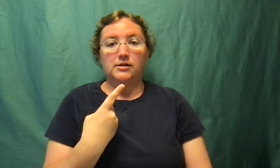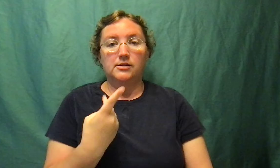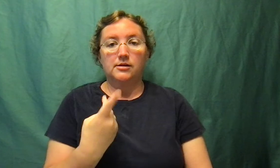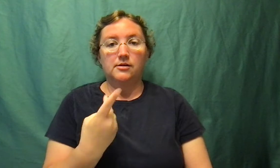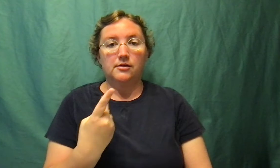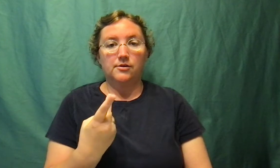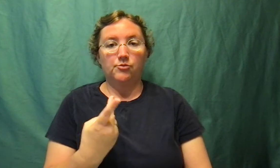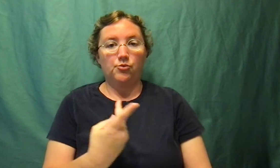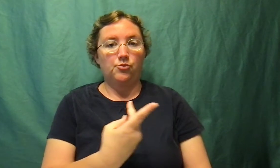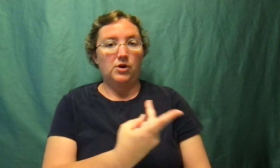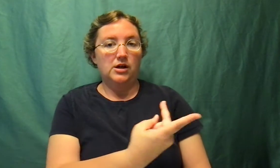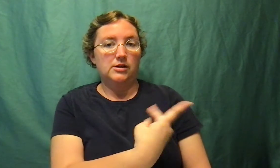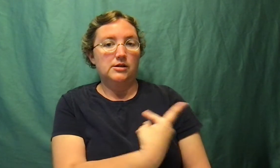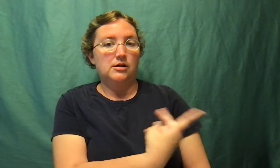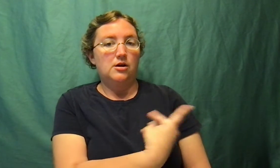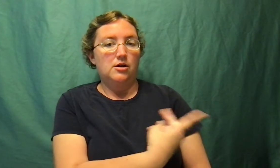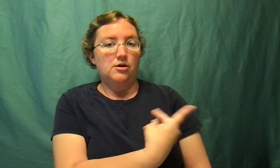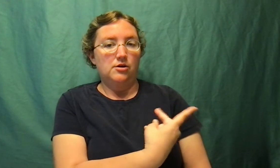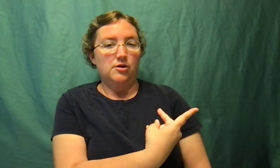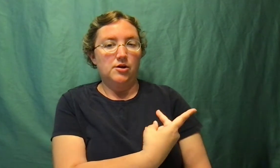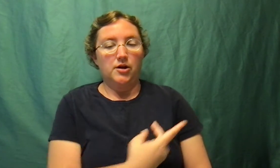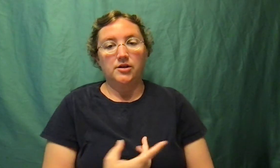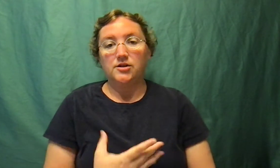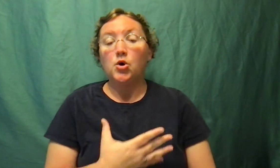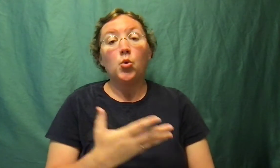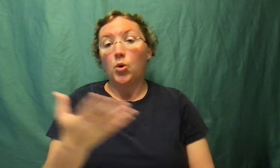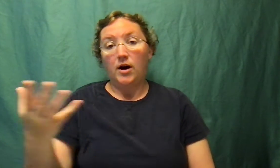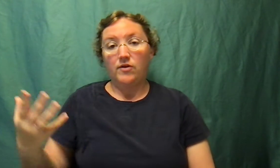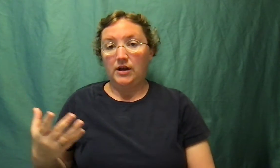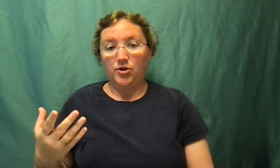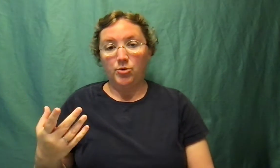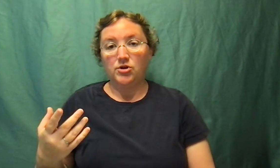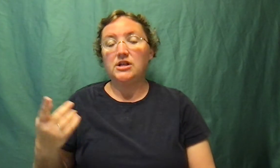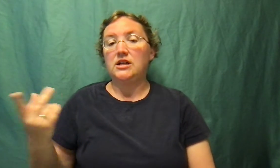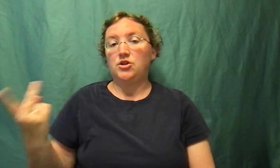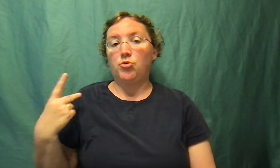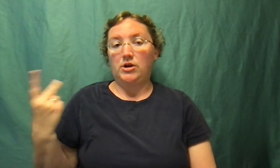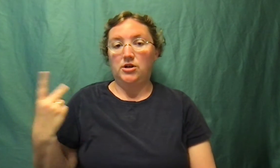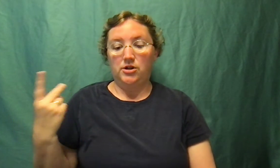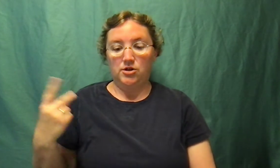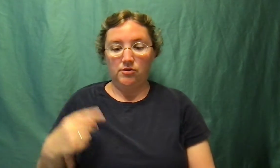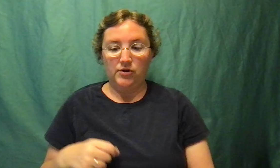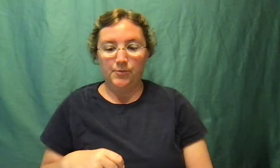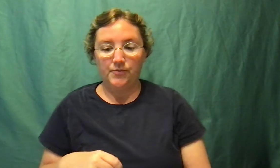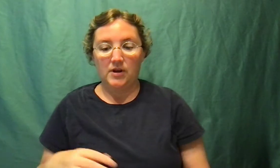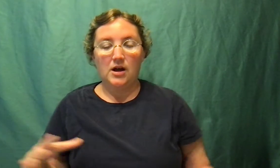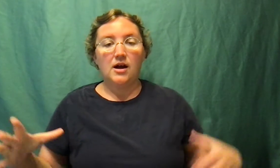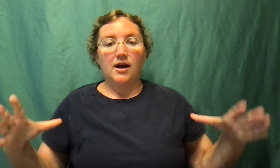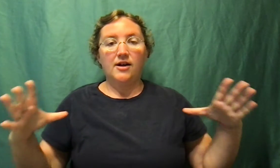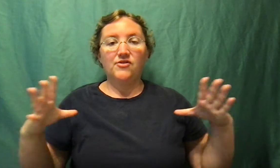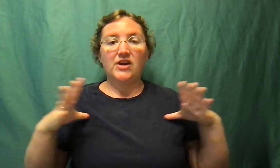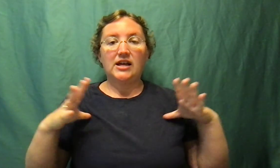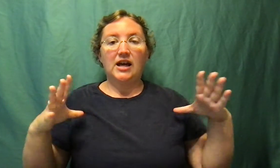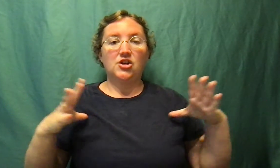Us. Us. Us. Wherever the other person is, you point to the two of you. And